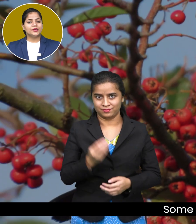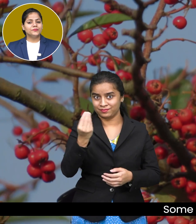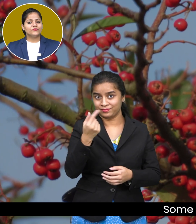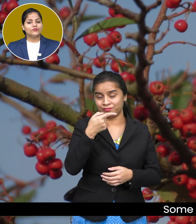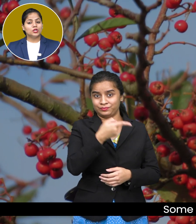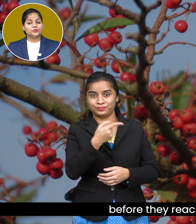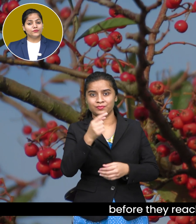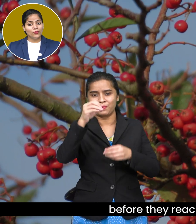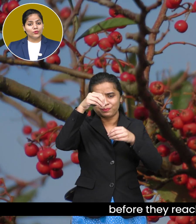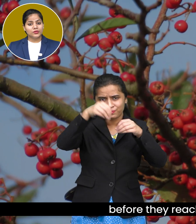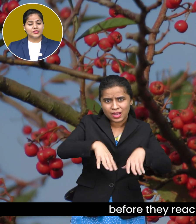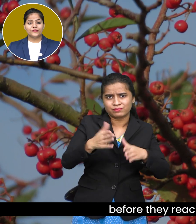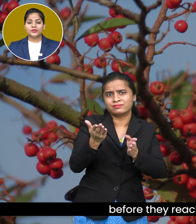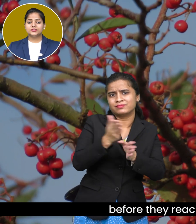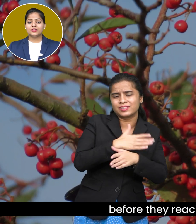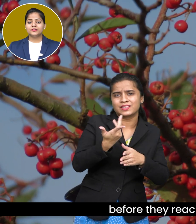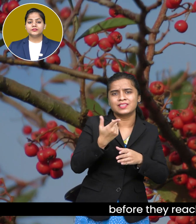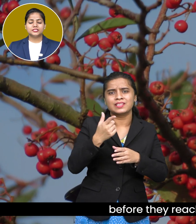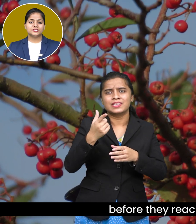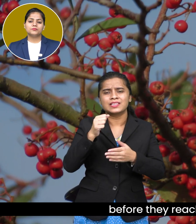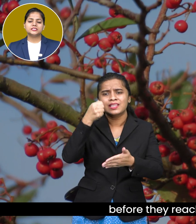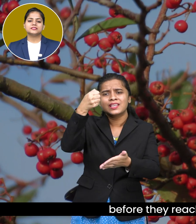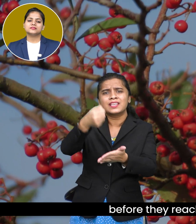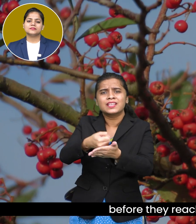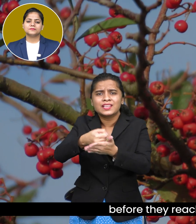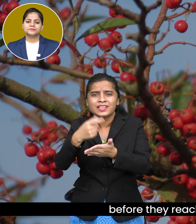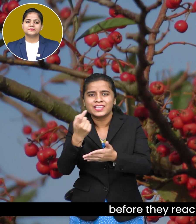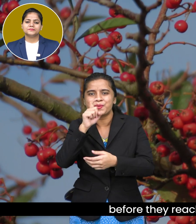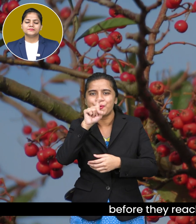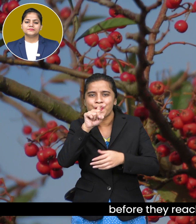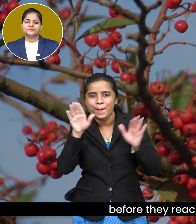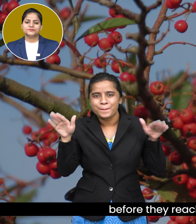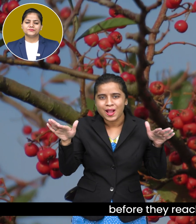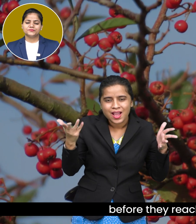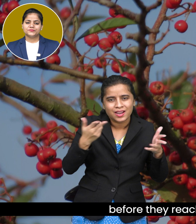Some of them fall before they reach their nesting places.